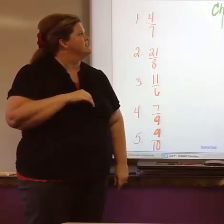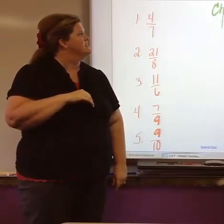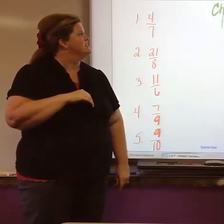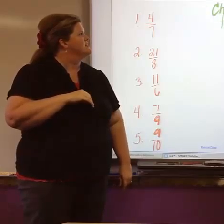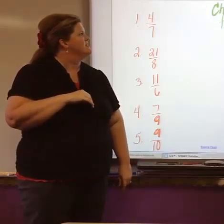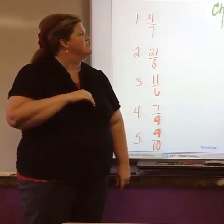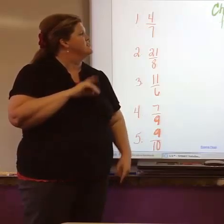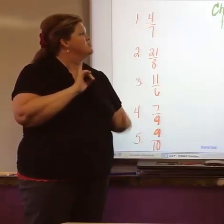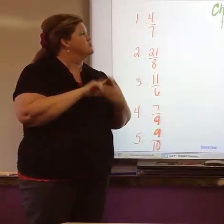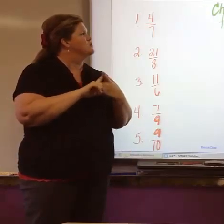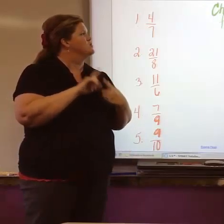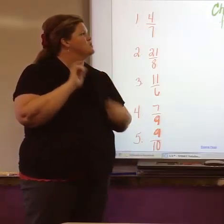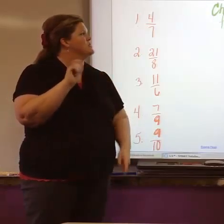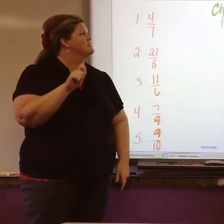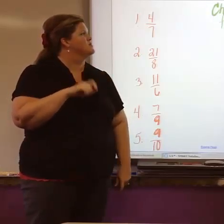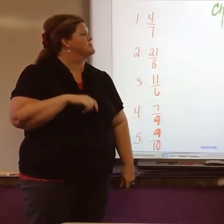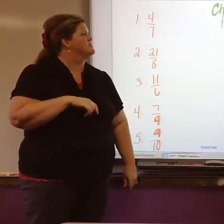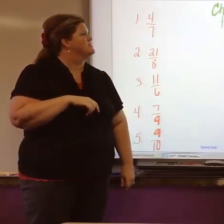to